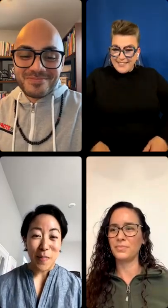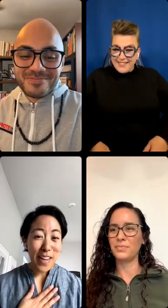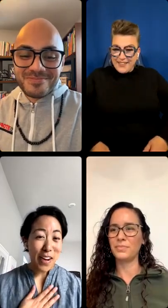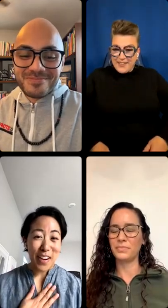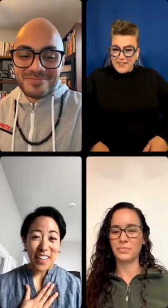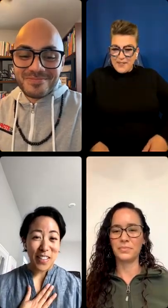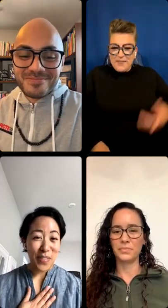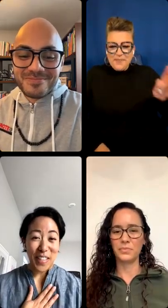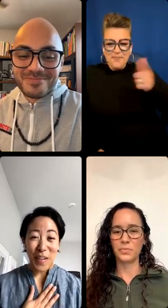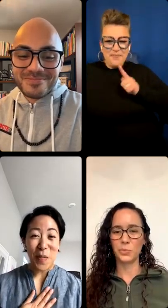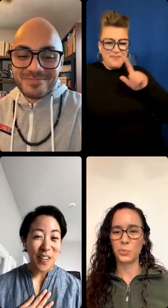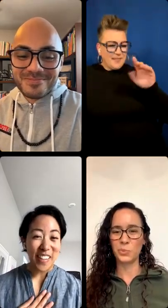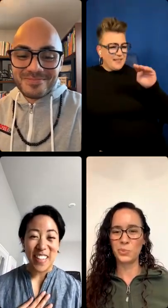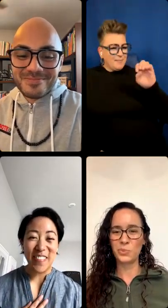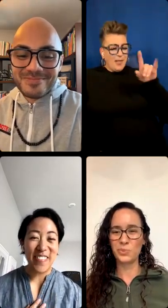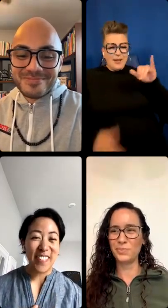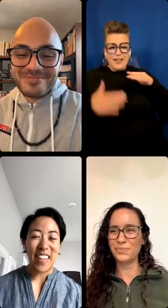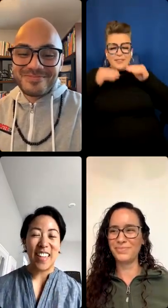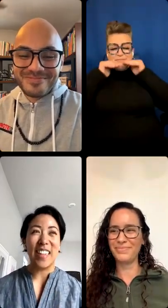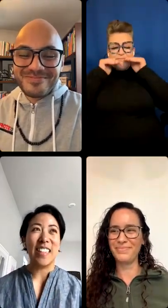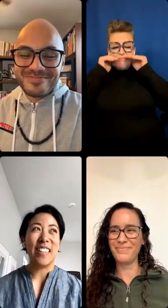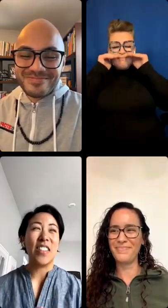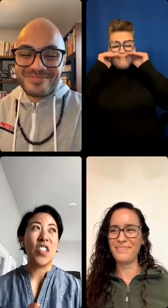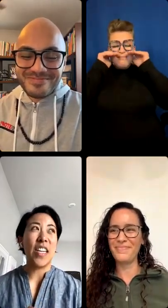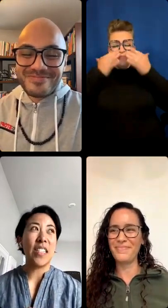Thank you. My heart is feeling warm.